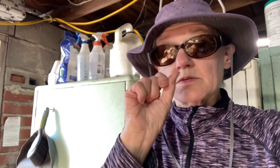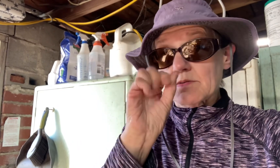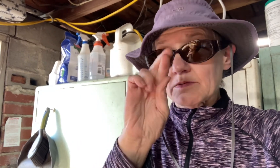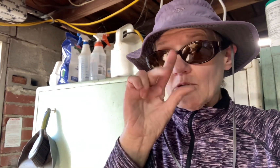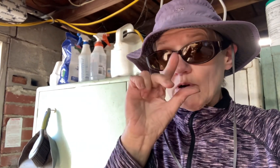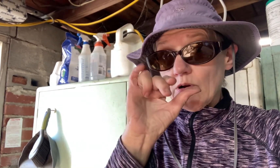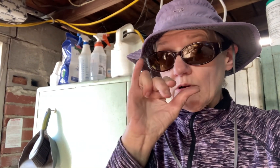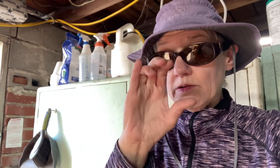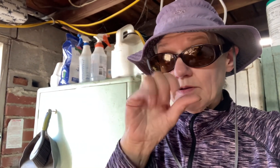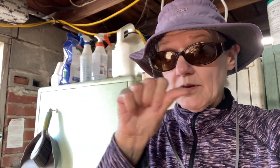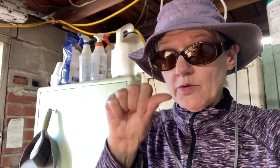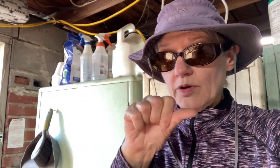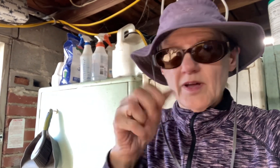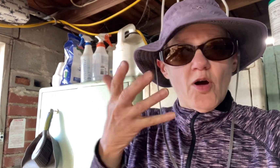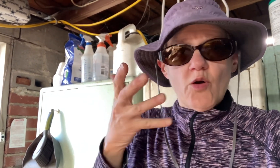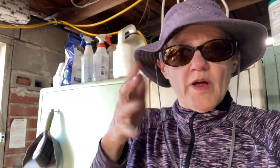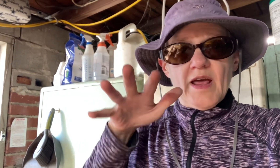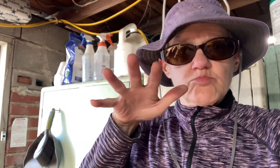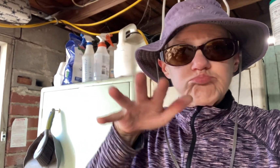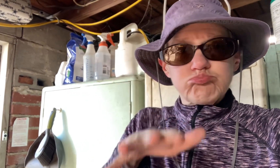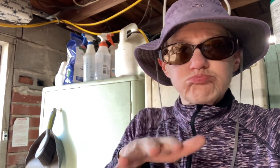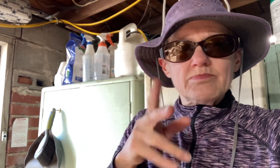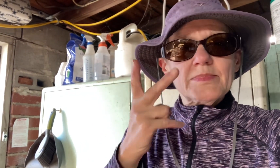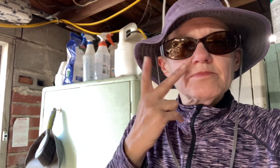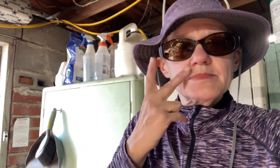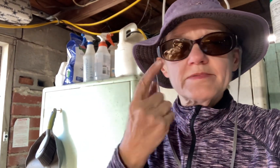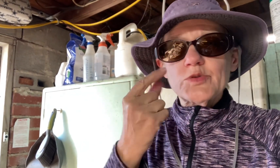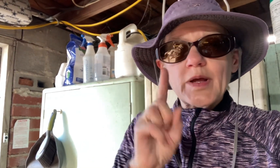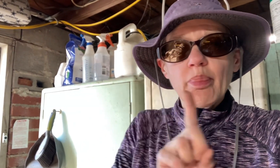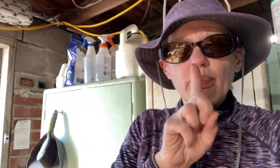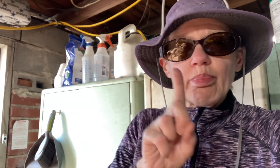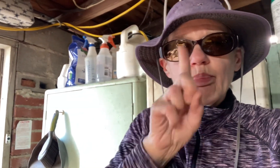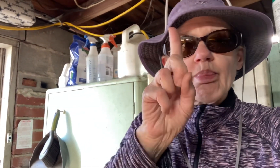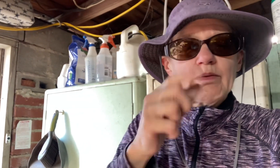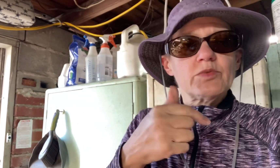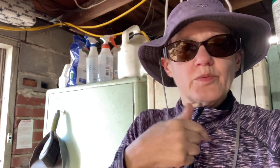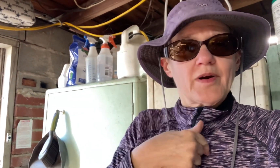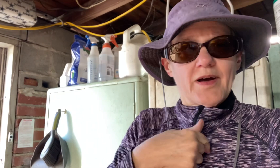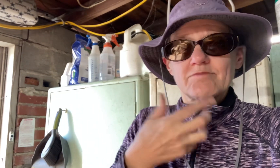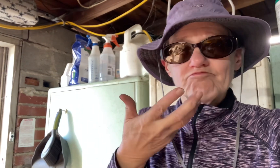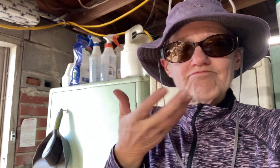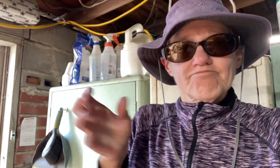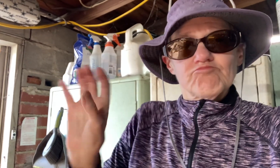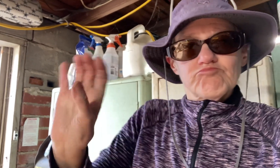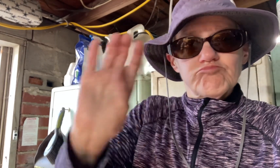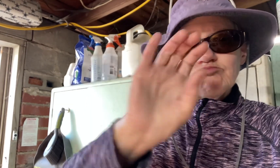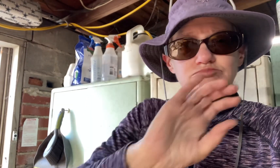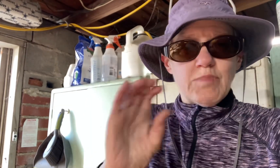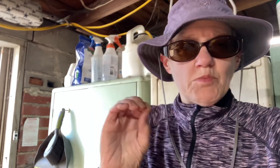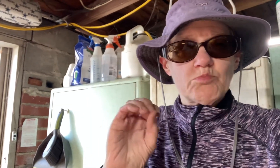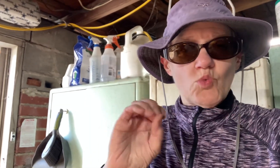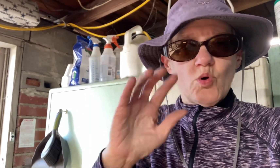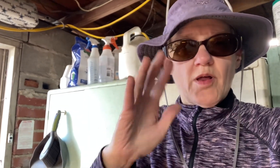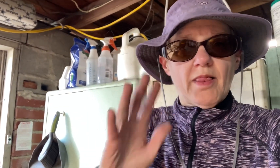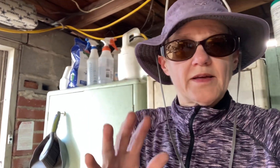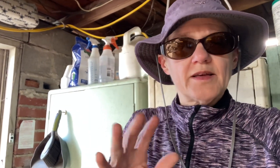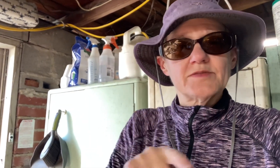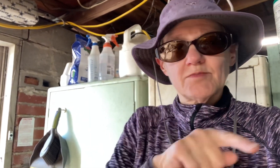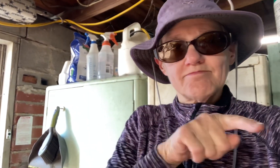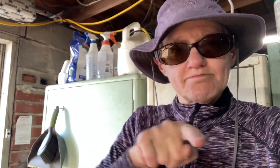this morning, I noticed the area, the garlic that we'd already mulched, the little green shoots were sticking up. It had settled,